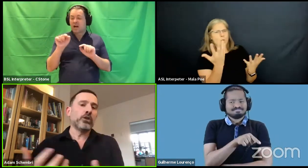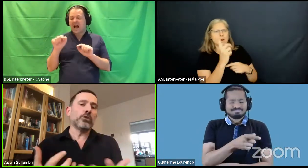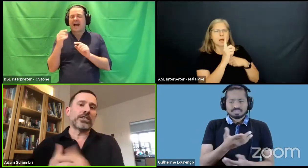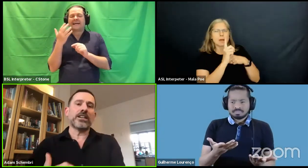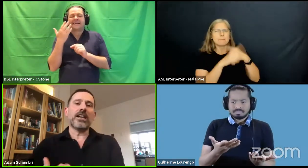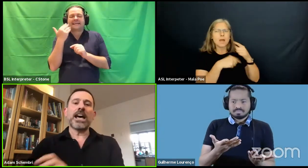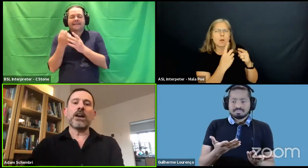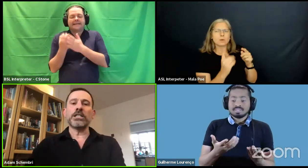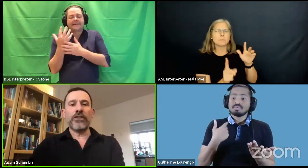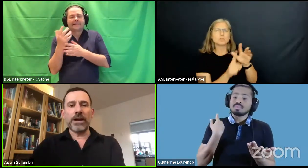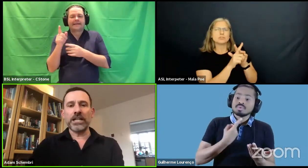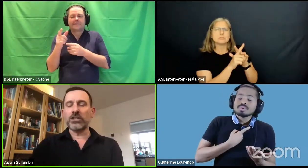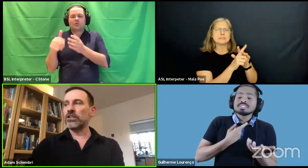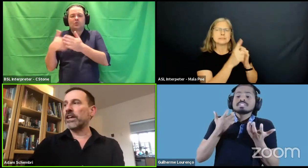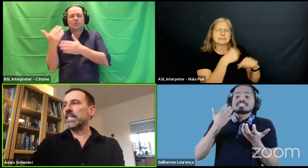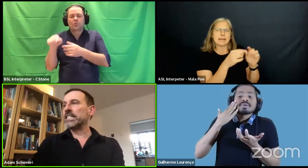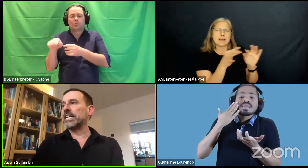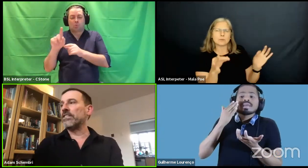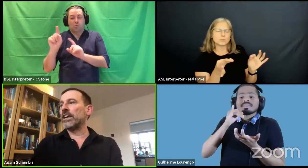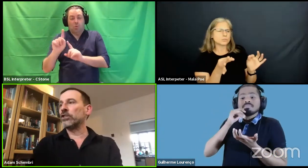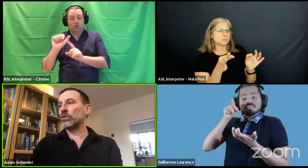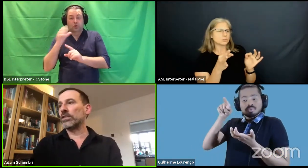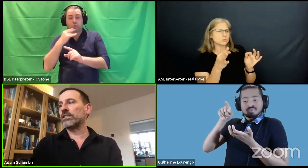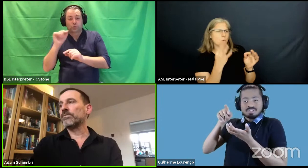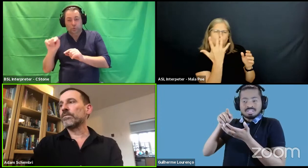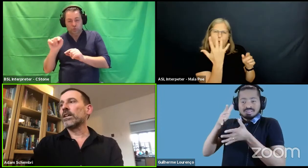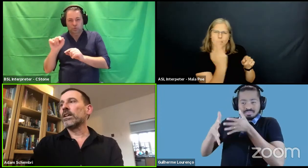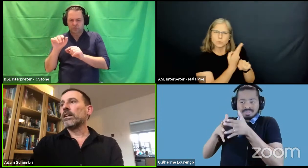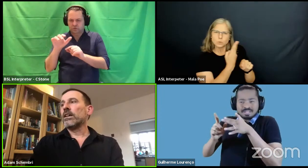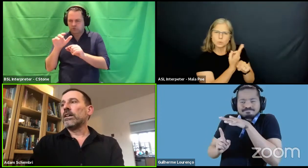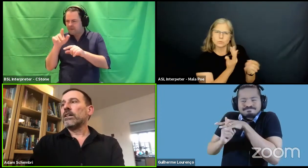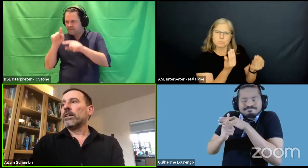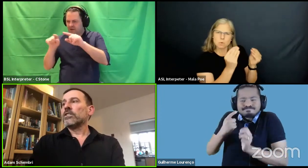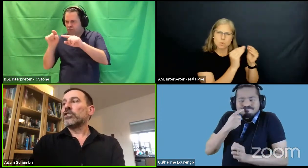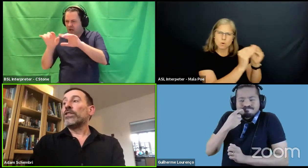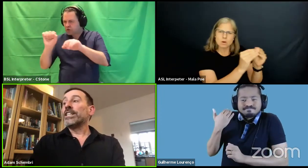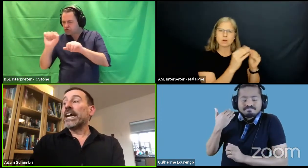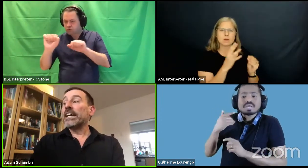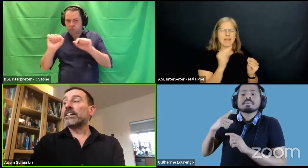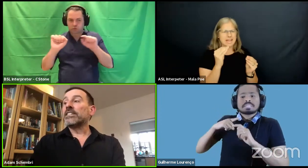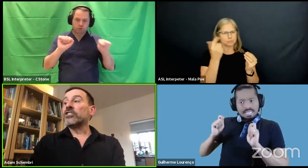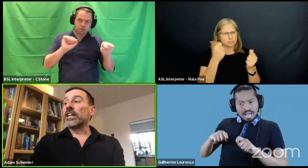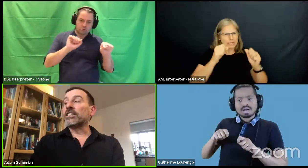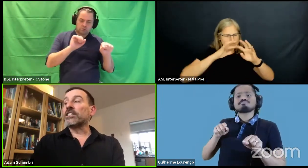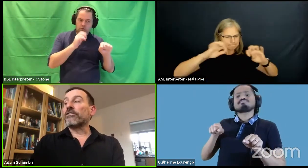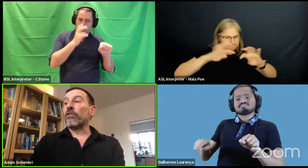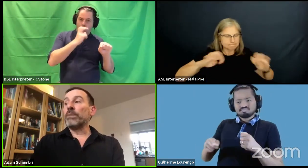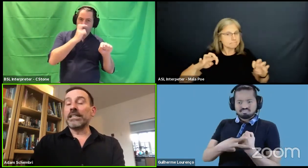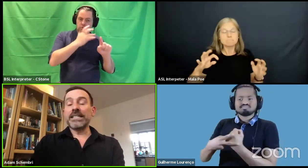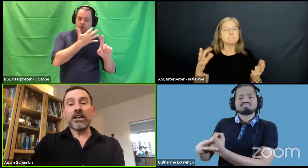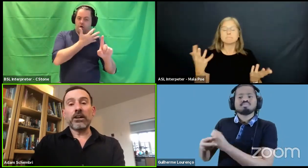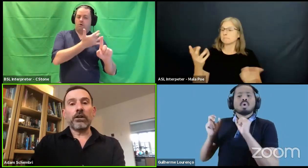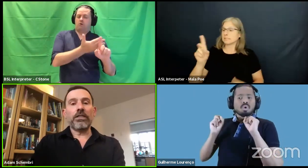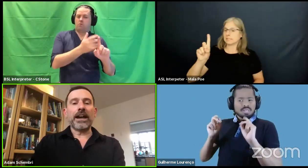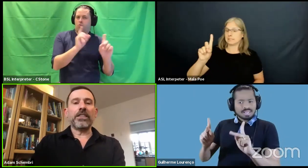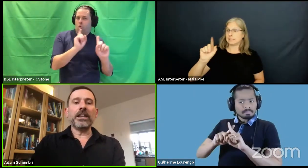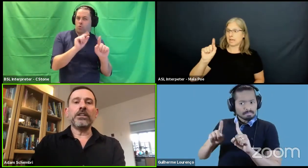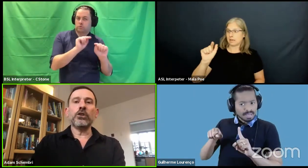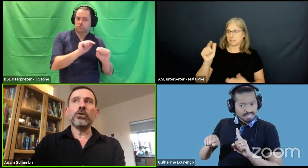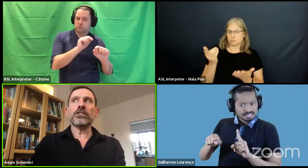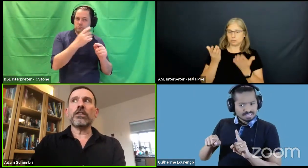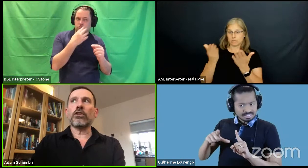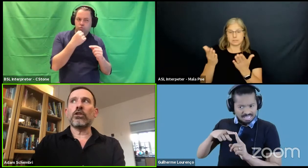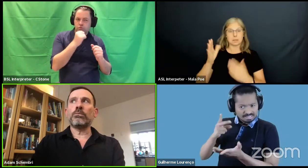their use, how much variation there is in their use. So the data suggests from BSL that